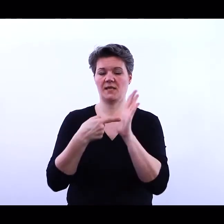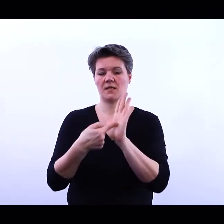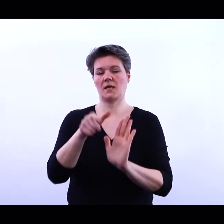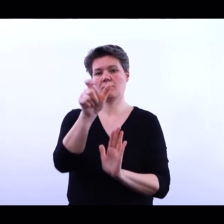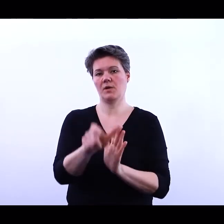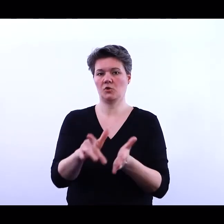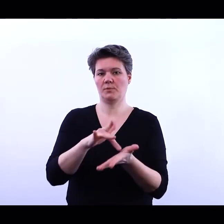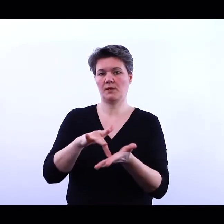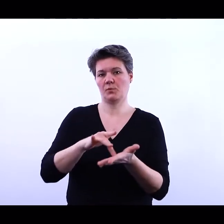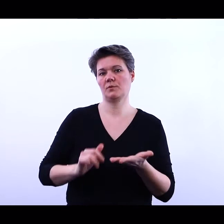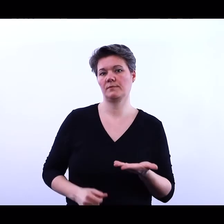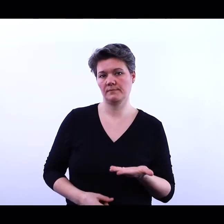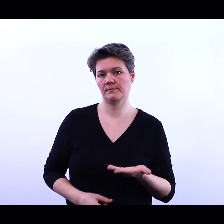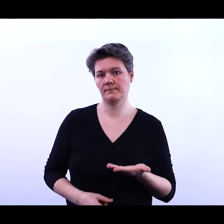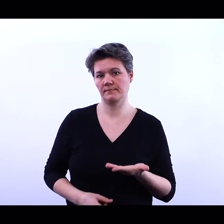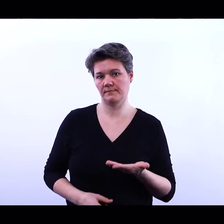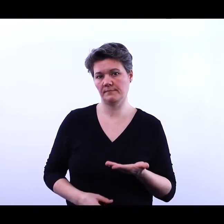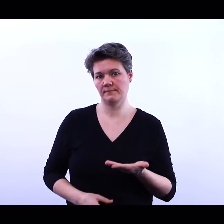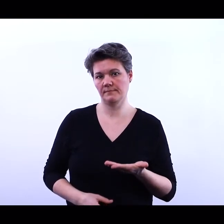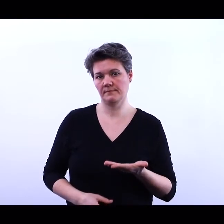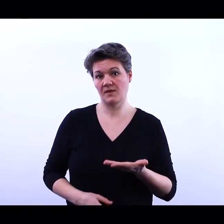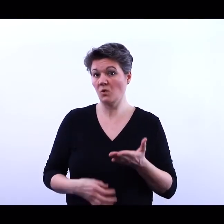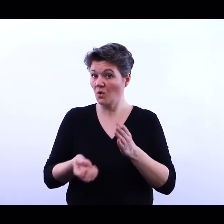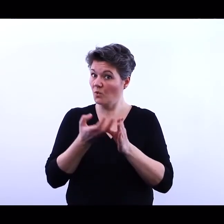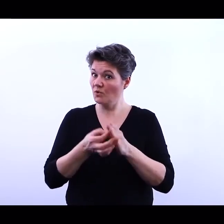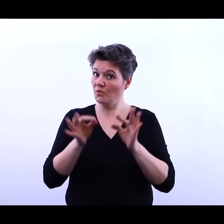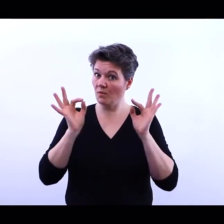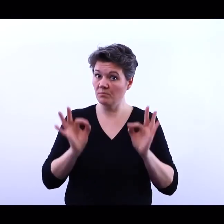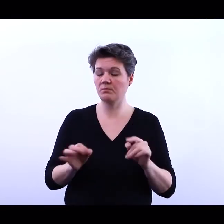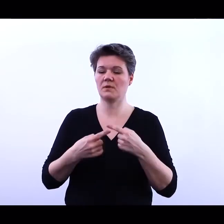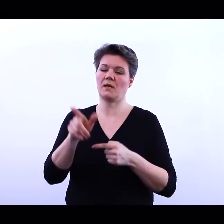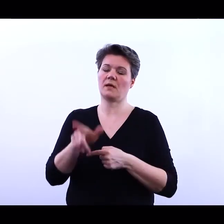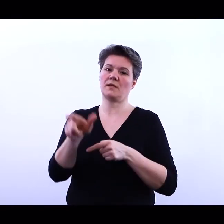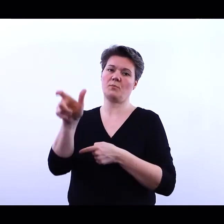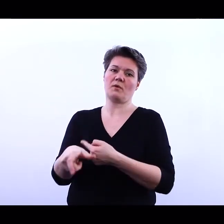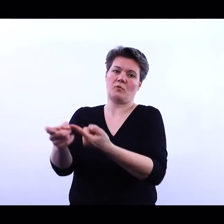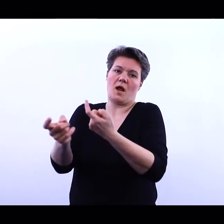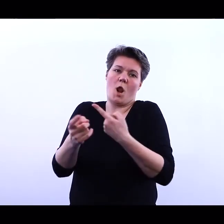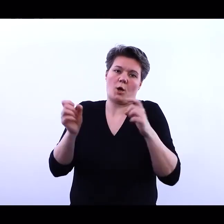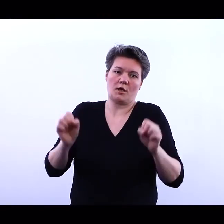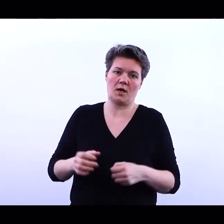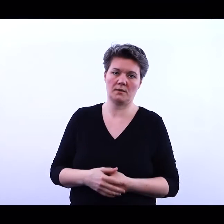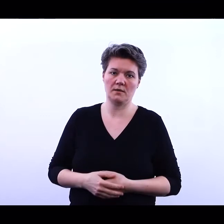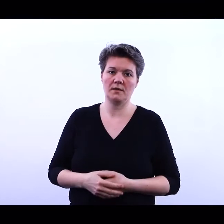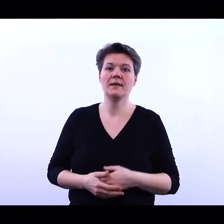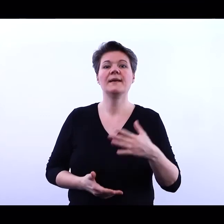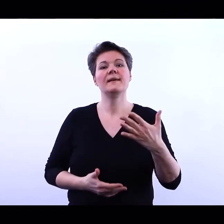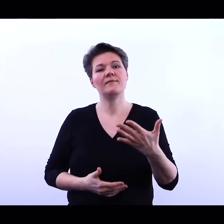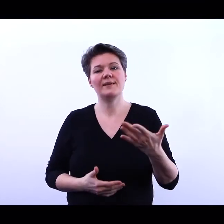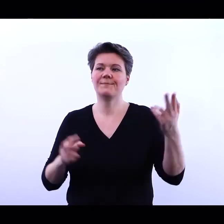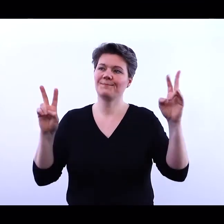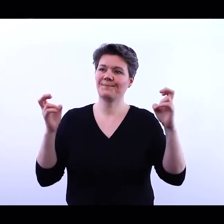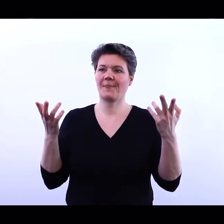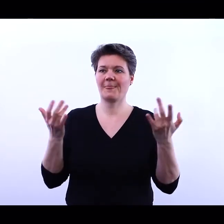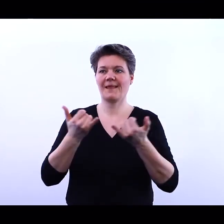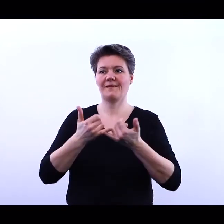and not to you know, think, oh, that doesn't matter as much. I think those softer ways that we